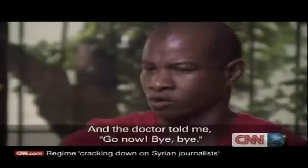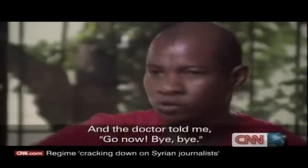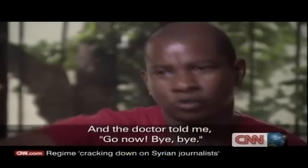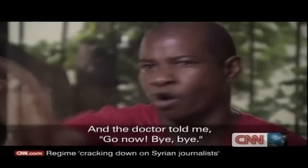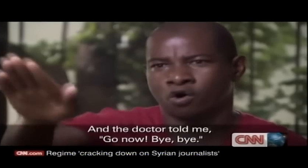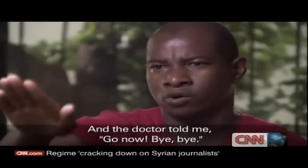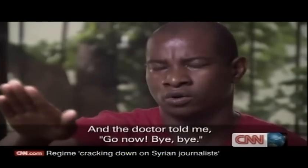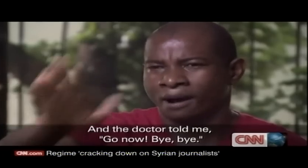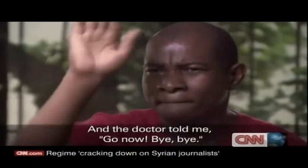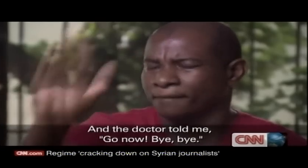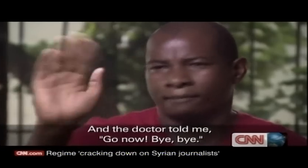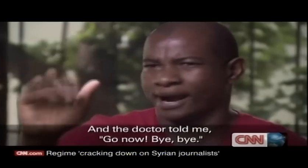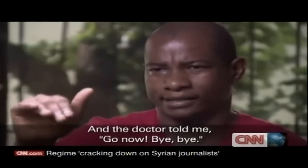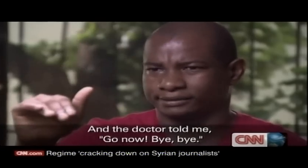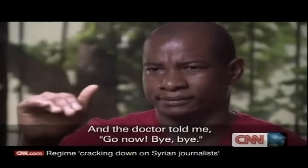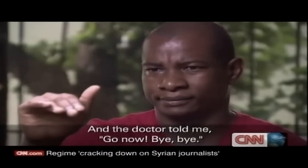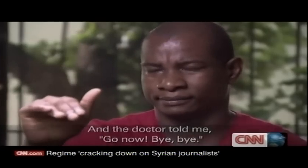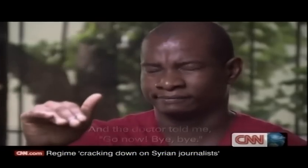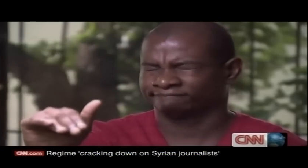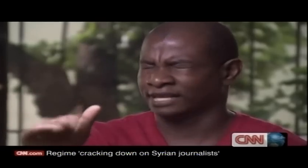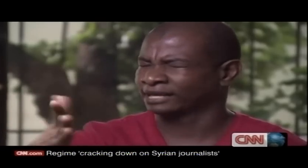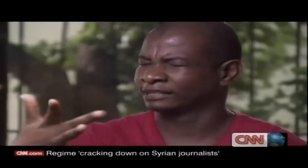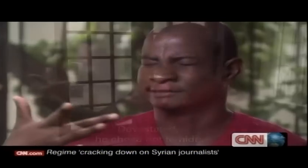And the doctor told me, go now. Bye-bye.